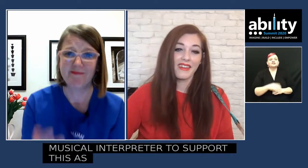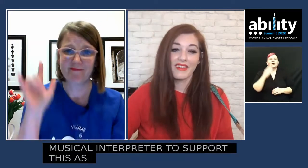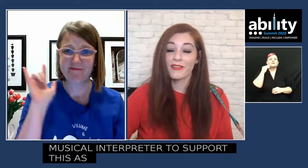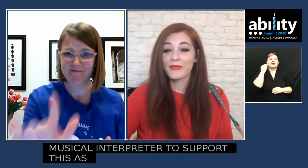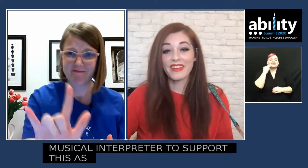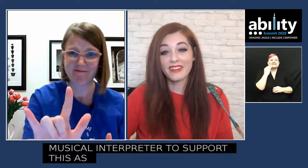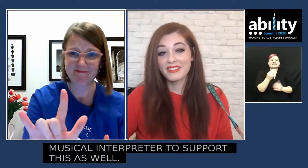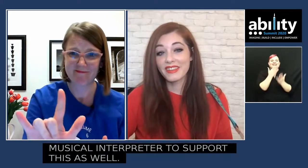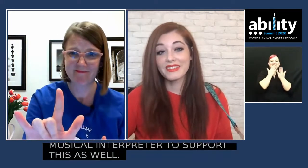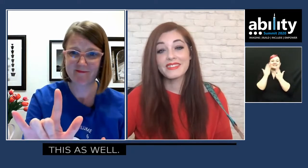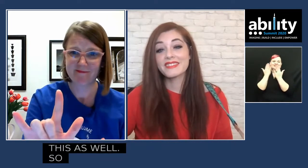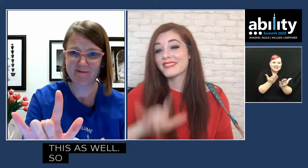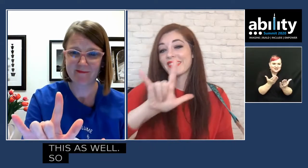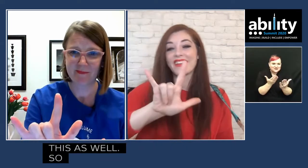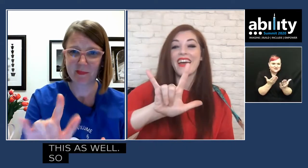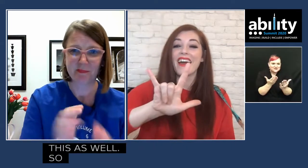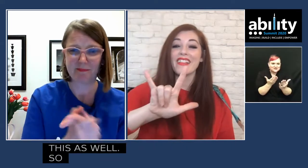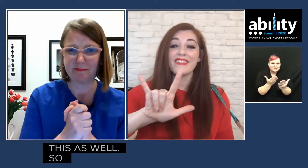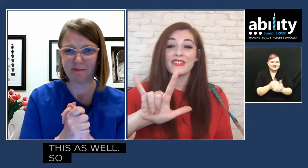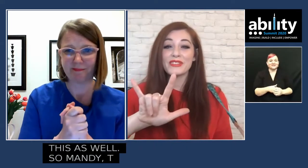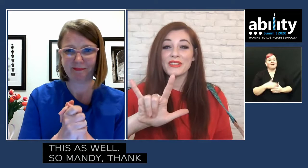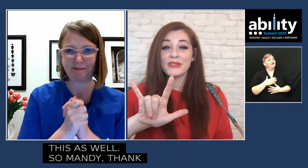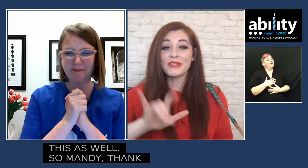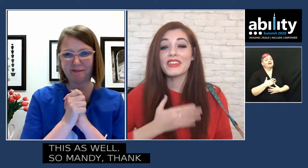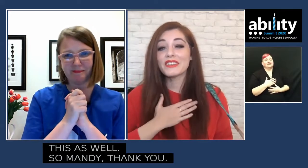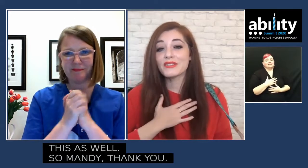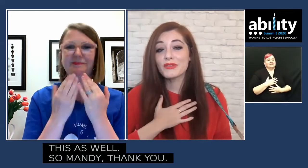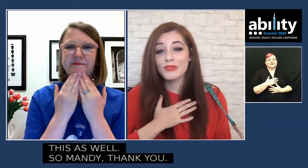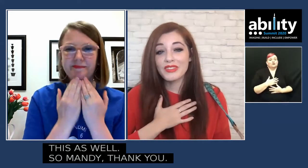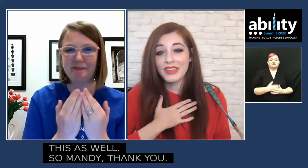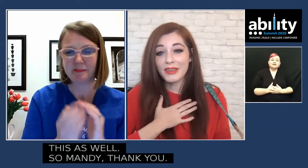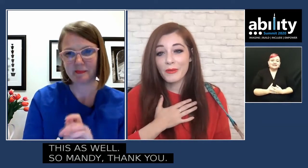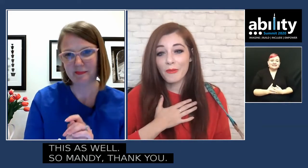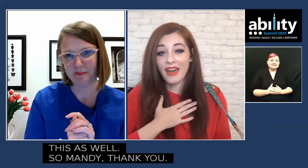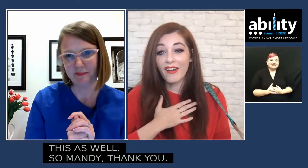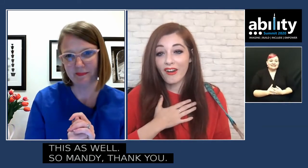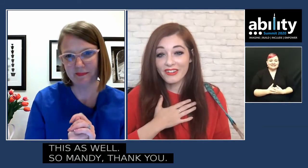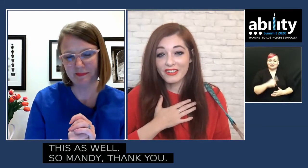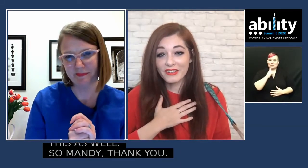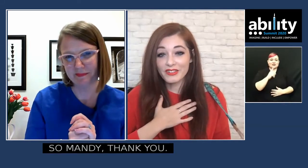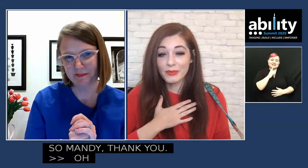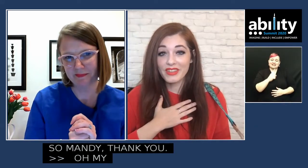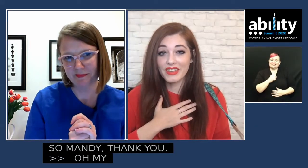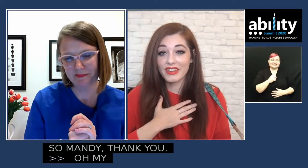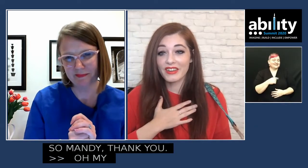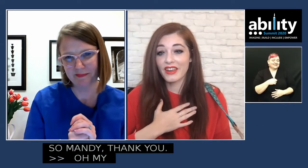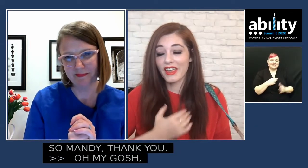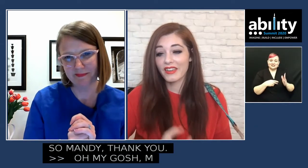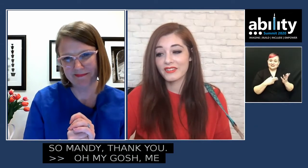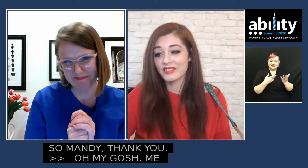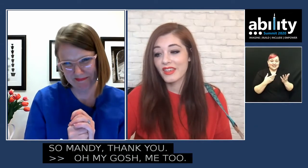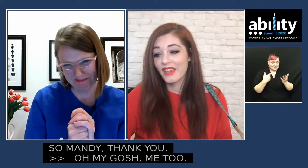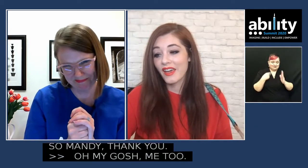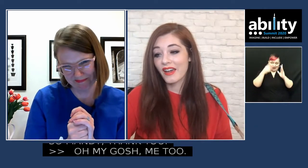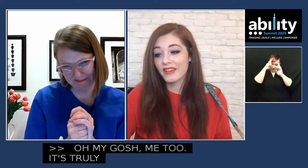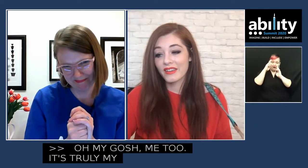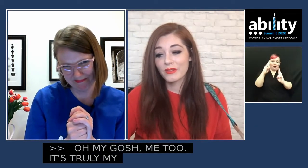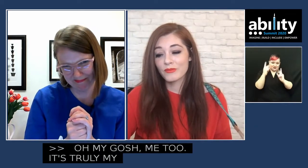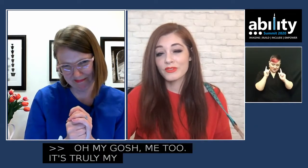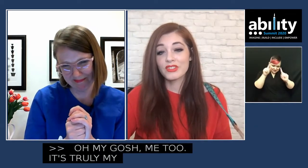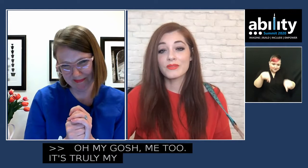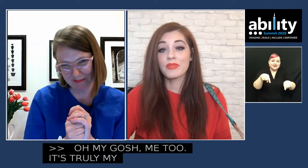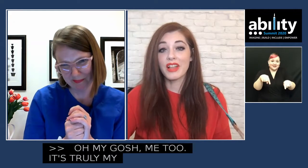you. Oh my gosh, I love you too. It is truly my honor to be here, and